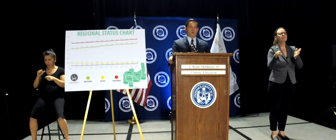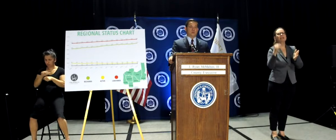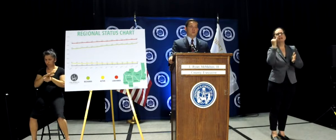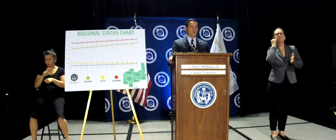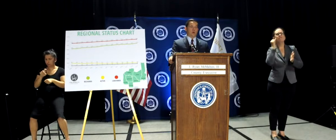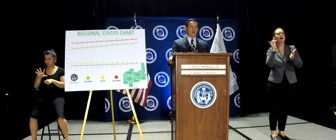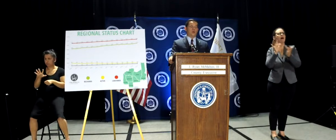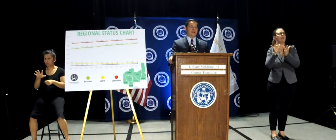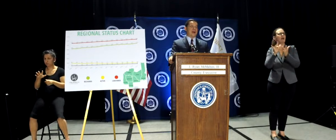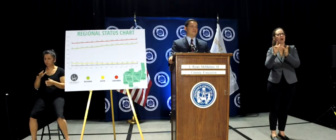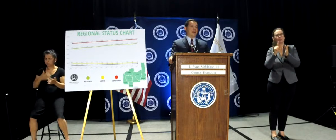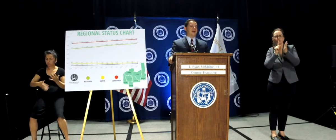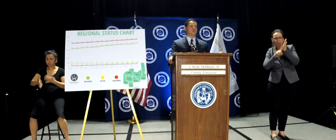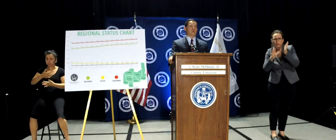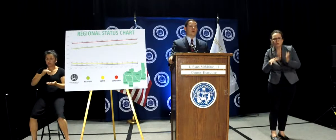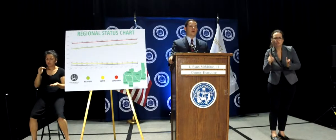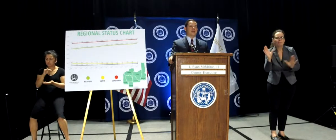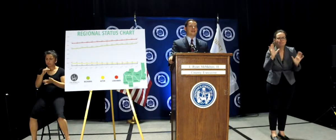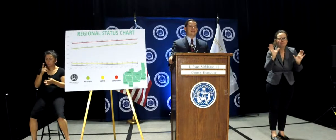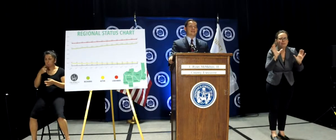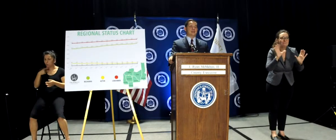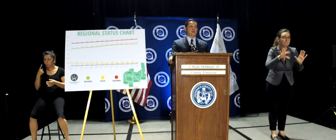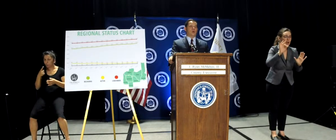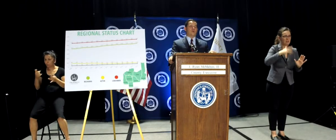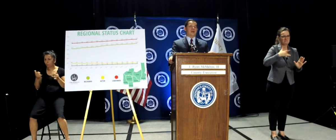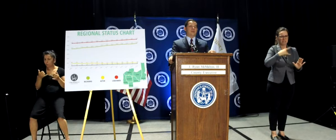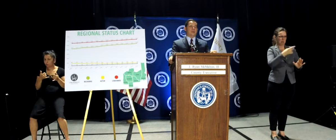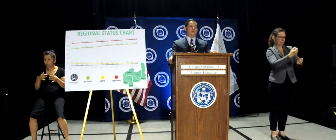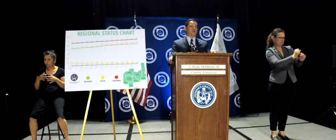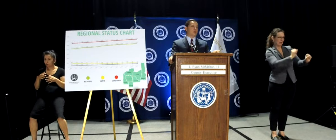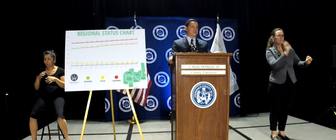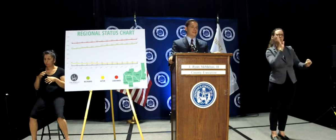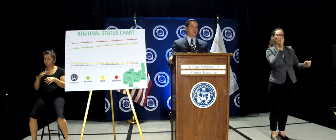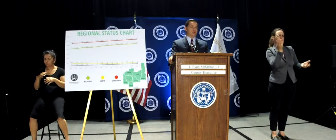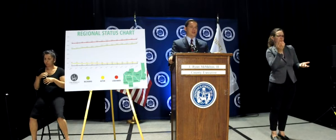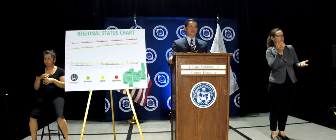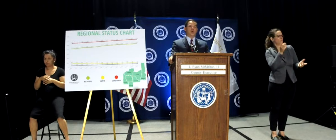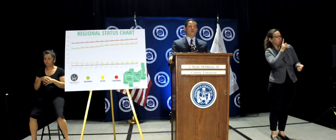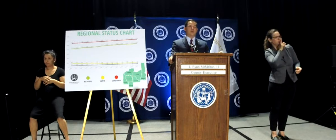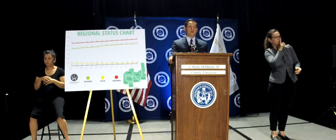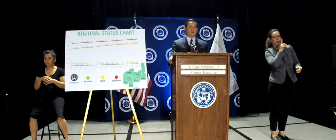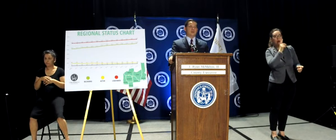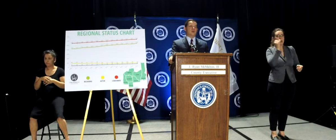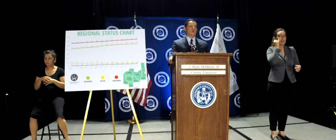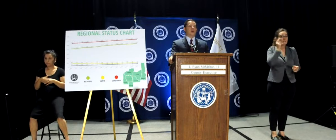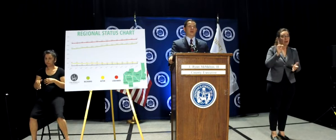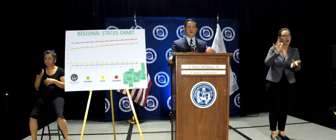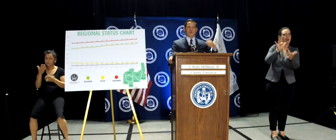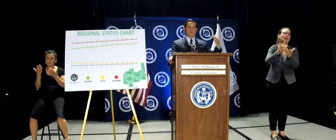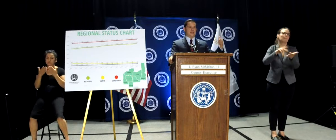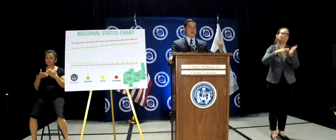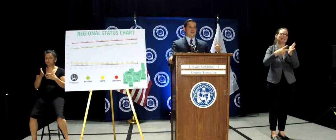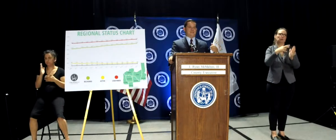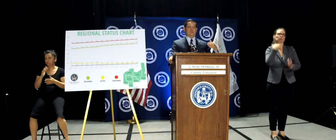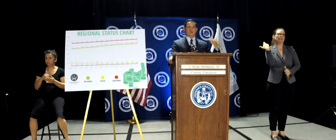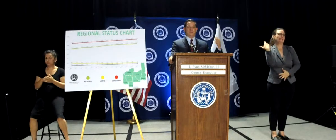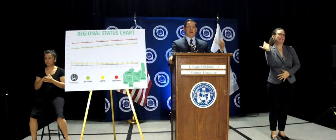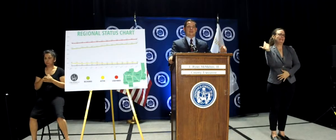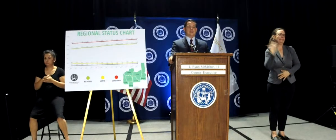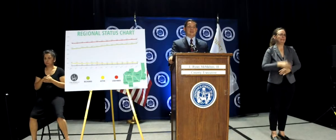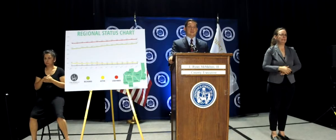have school. We're going to have times where kids or family members or a teacher gets COVID. We're going to go through the